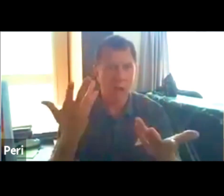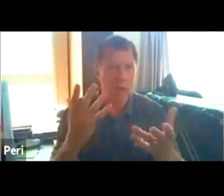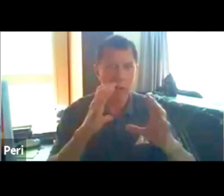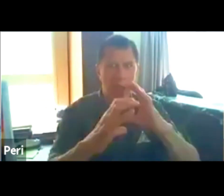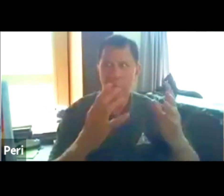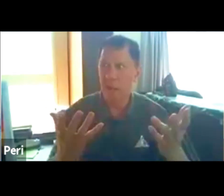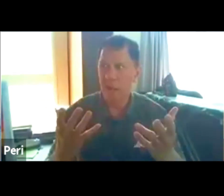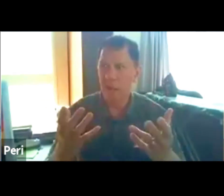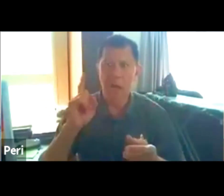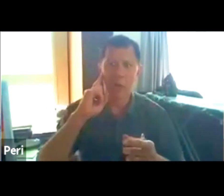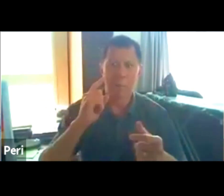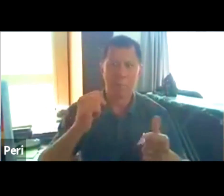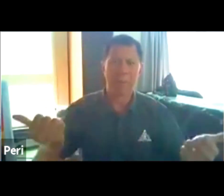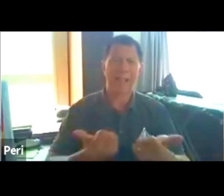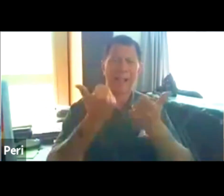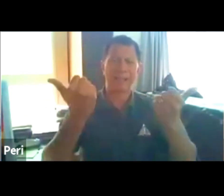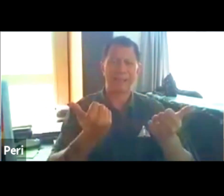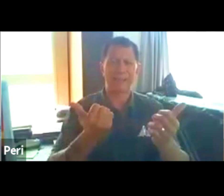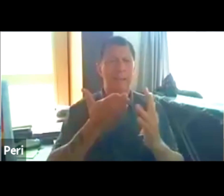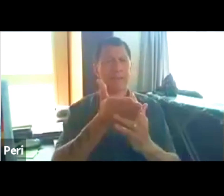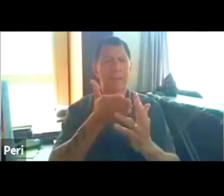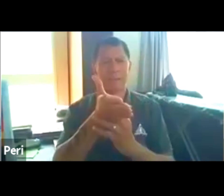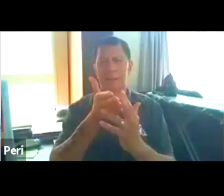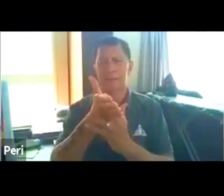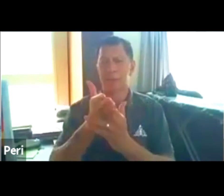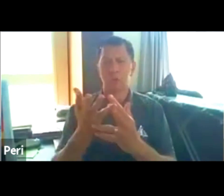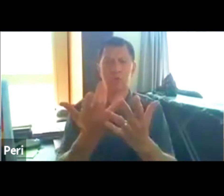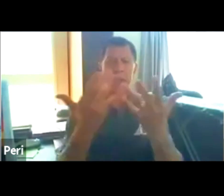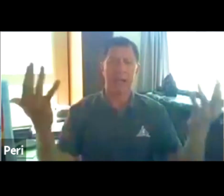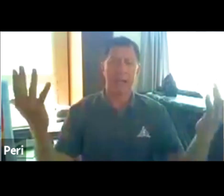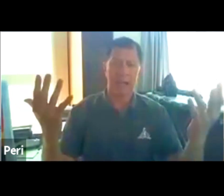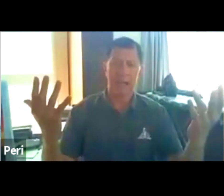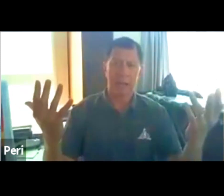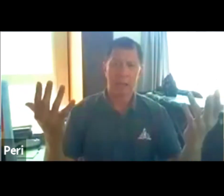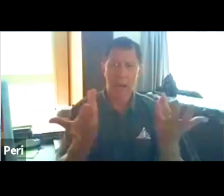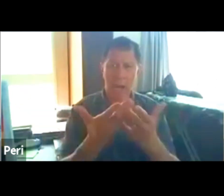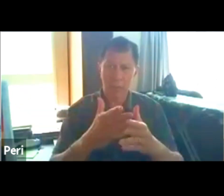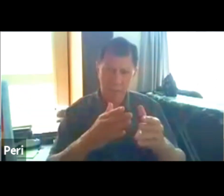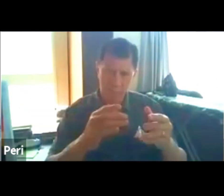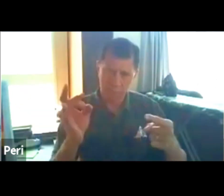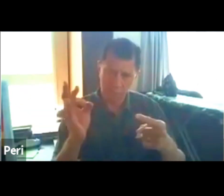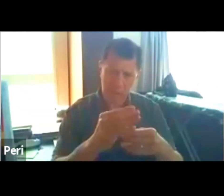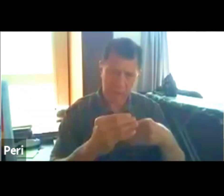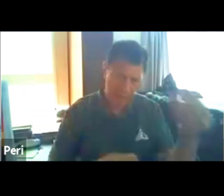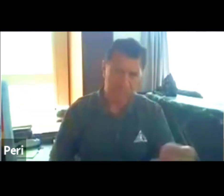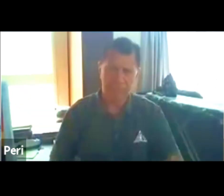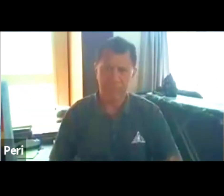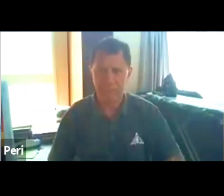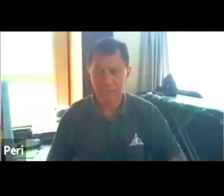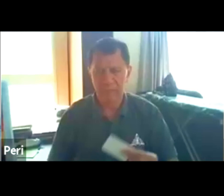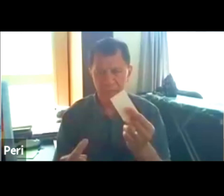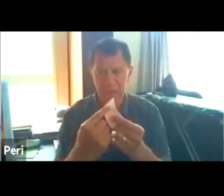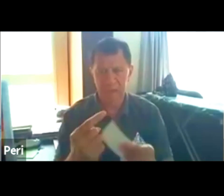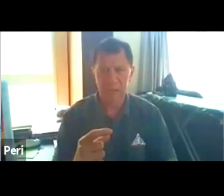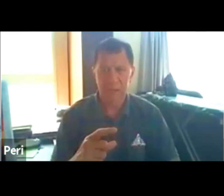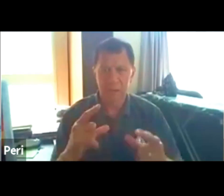as deaf people, because if we don't, there is communication barriers. And with this card, it is able to make it more accessible for